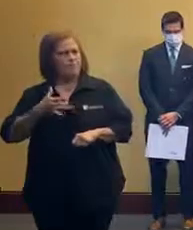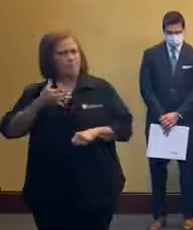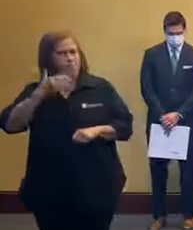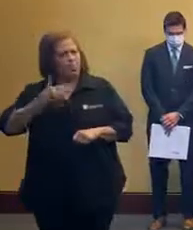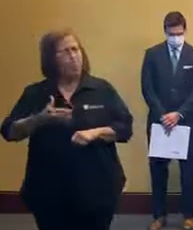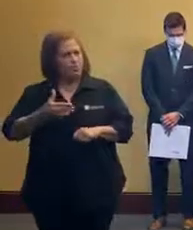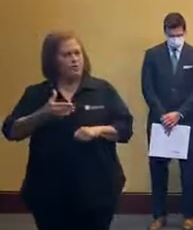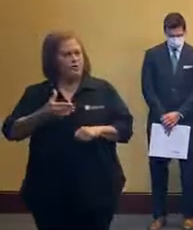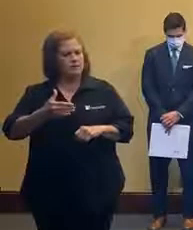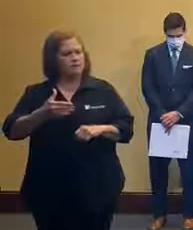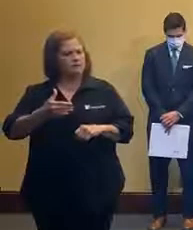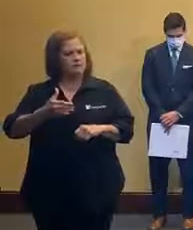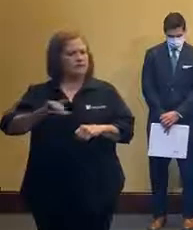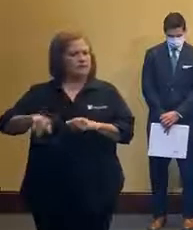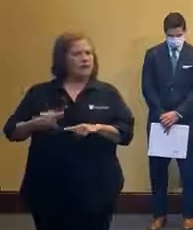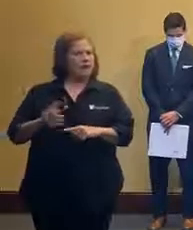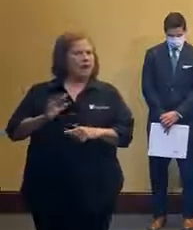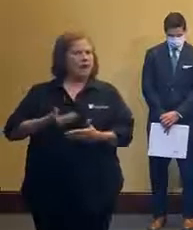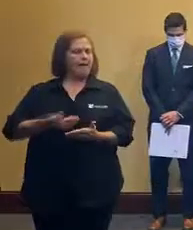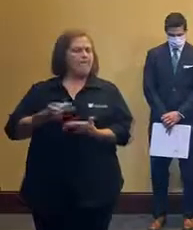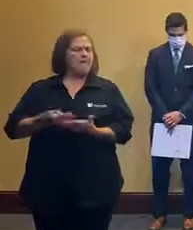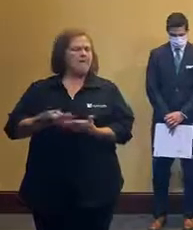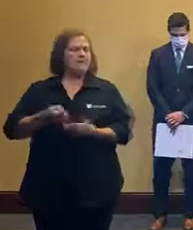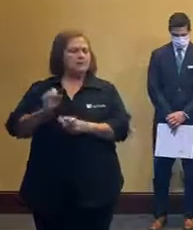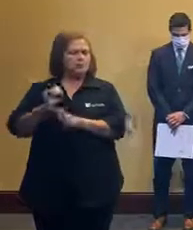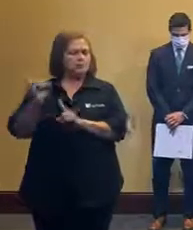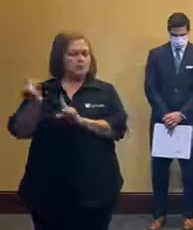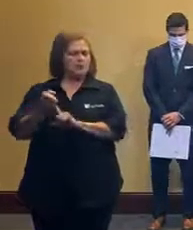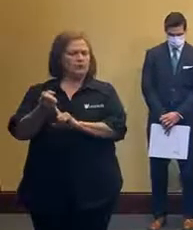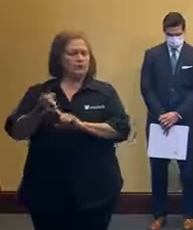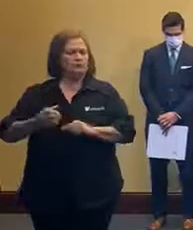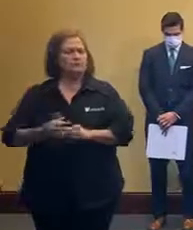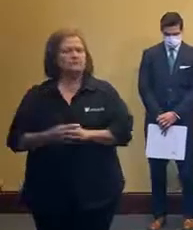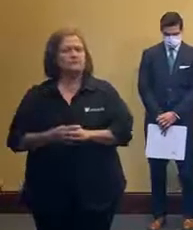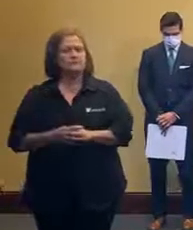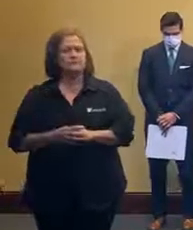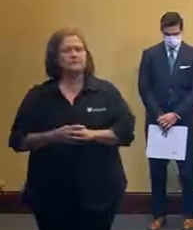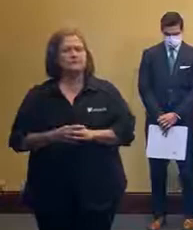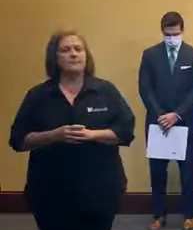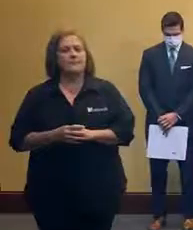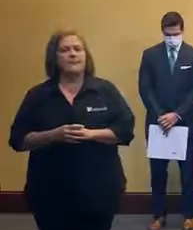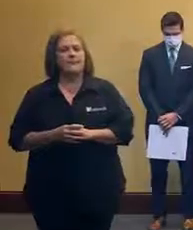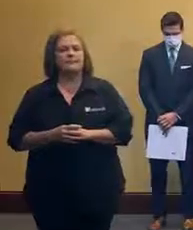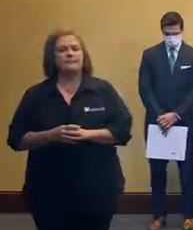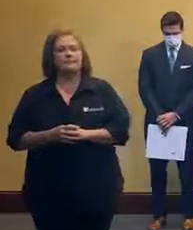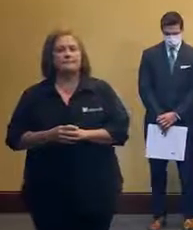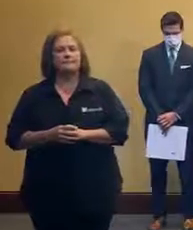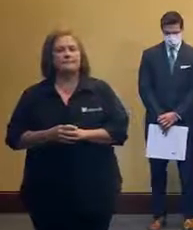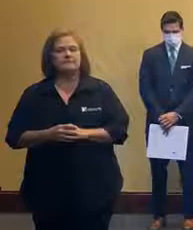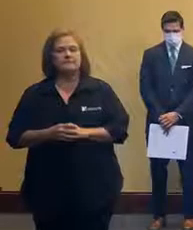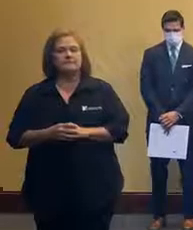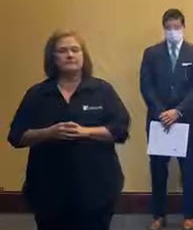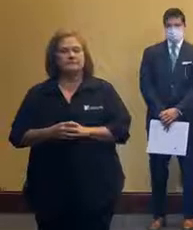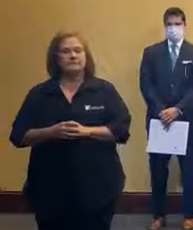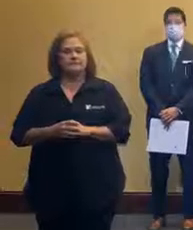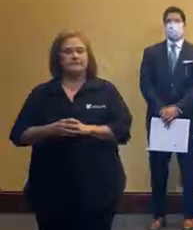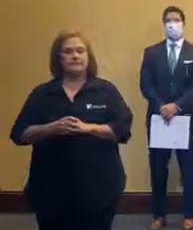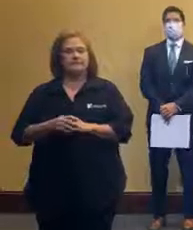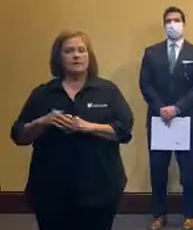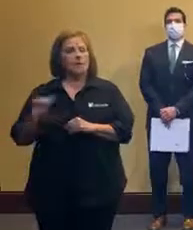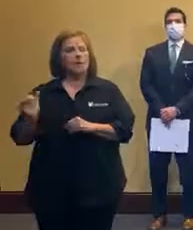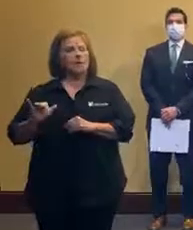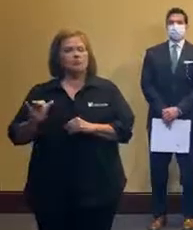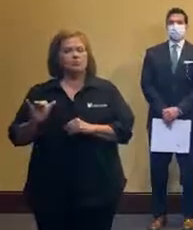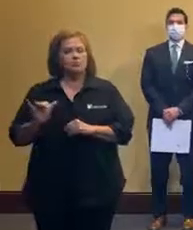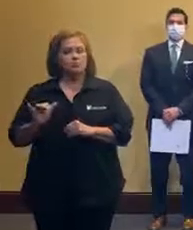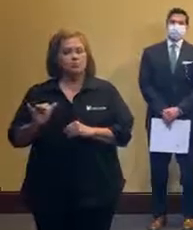public, that we will remain financially stable and sound. That also speaks to us kind